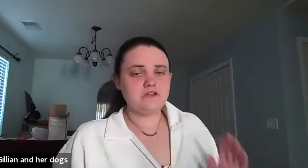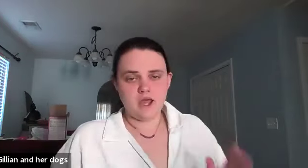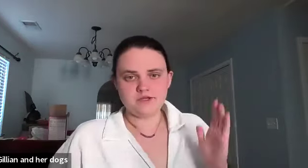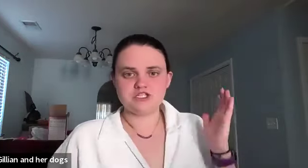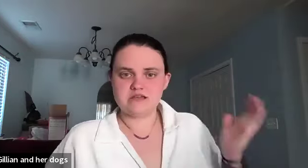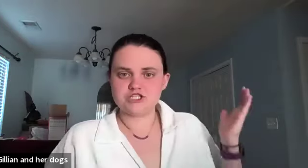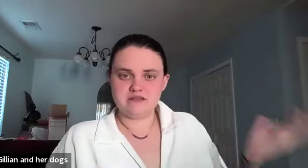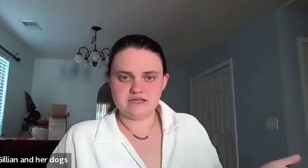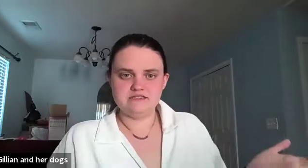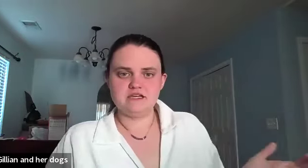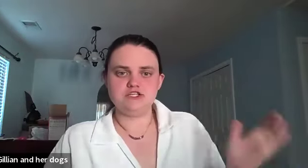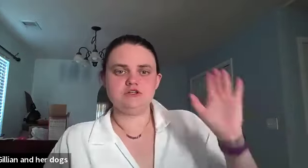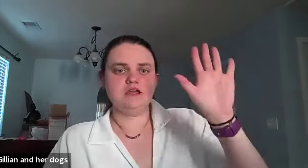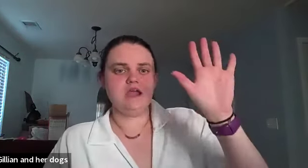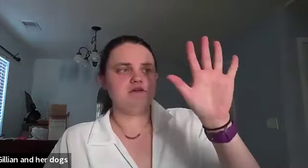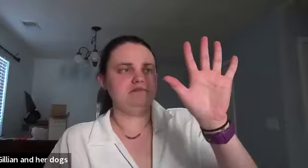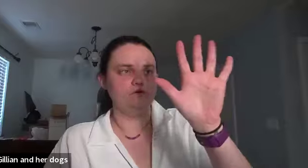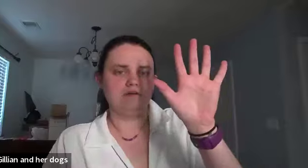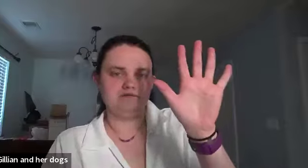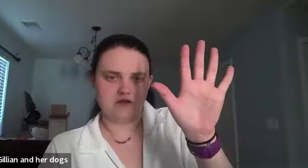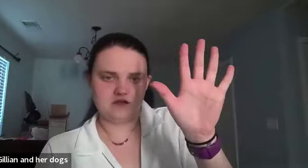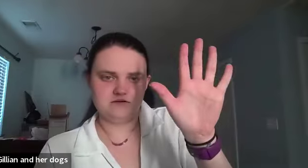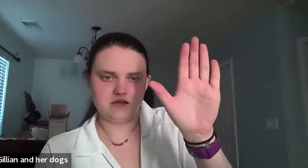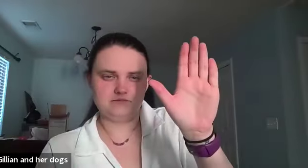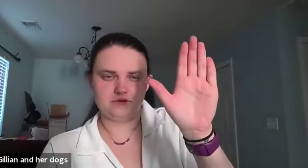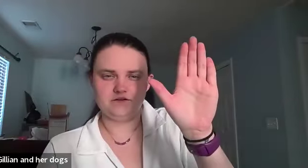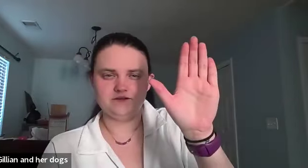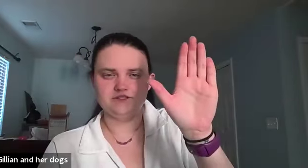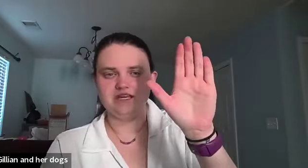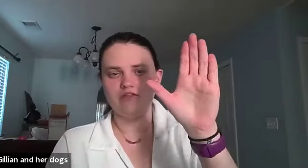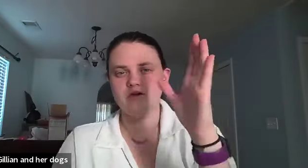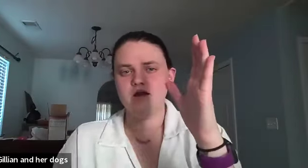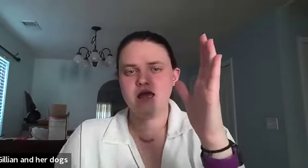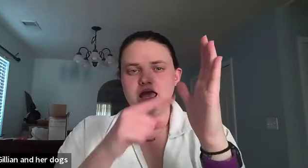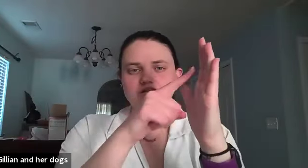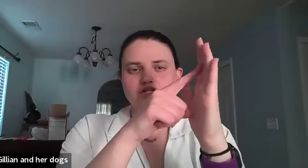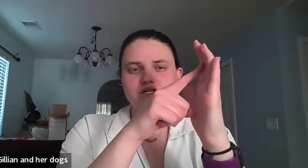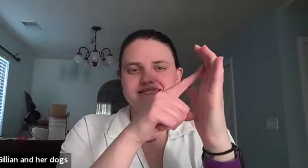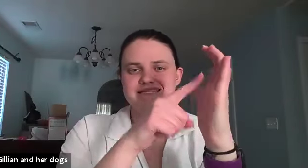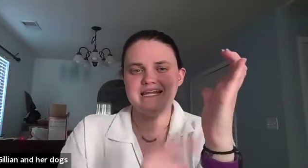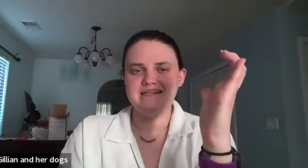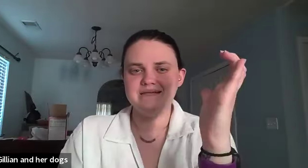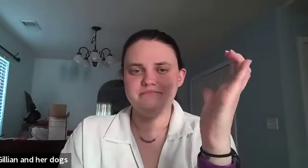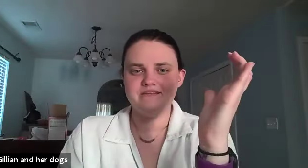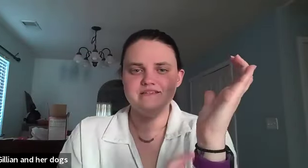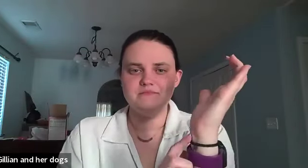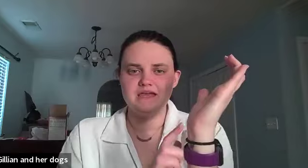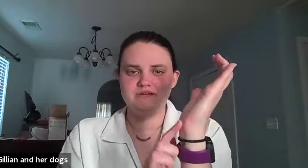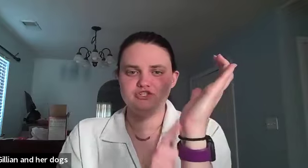for cabbage slash lettuce is you're going to have your five, kind of bring your fingers together, and you're going to slightly bend them and bend